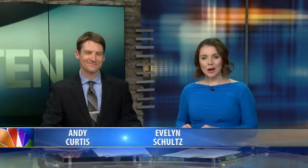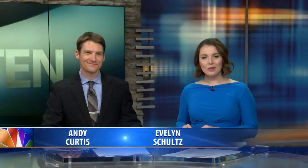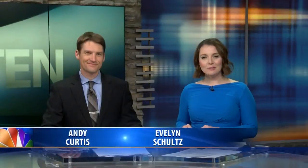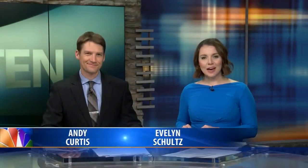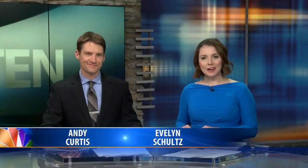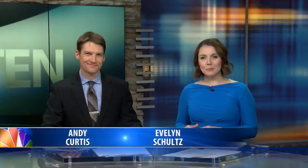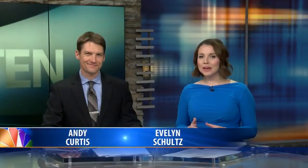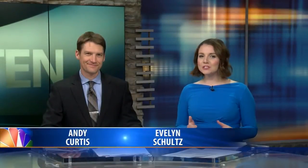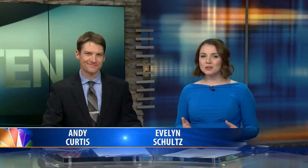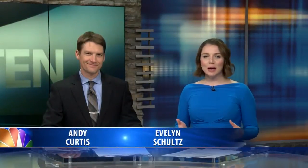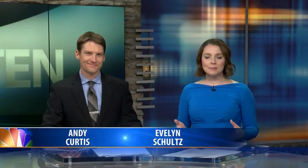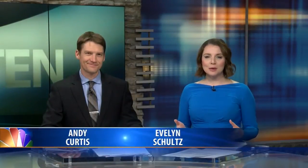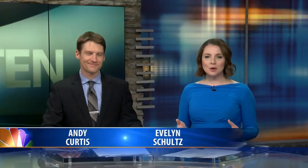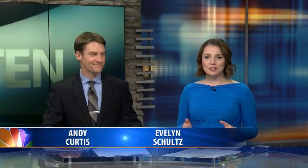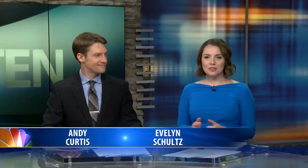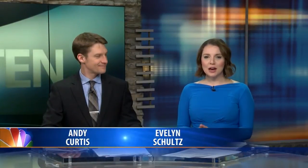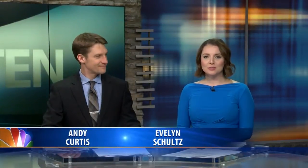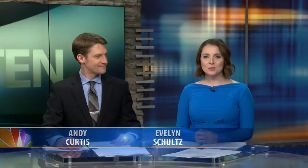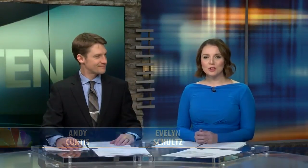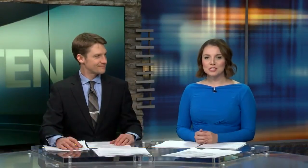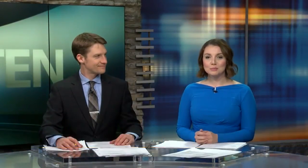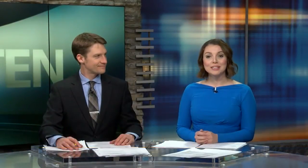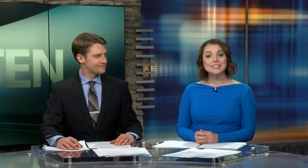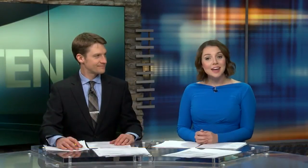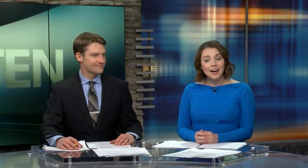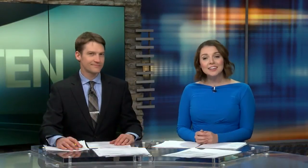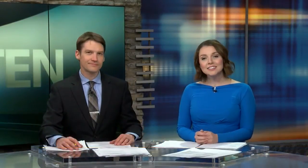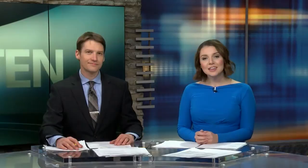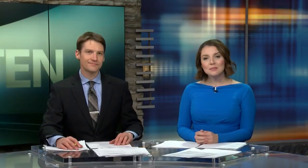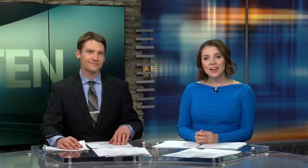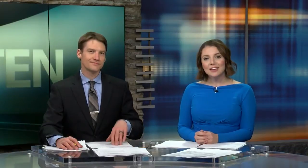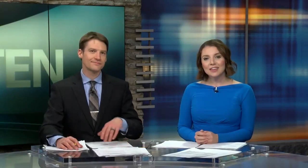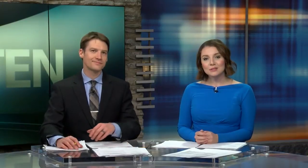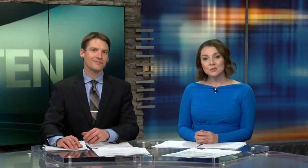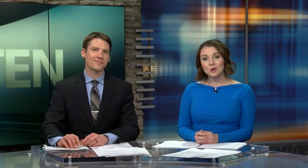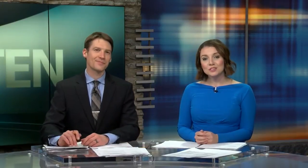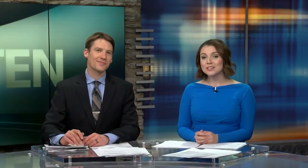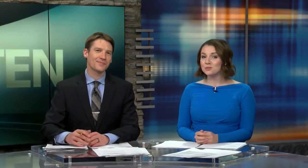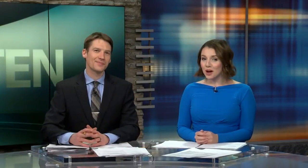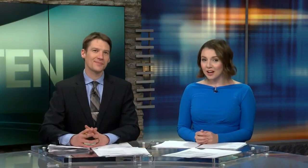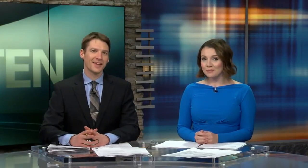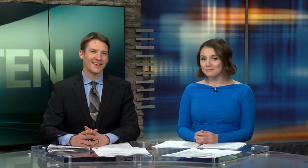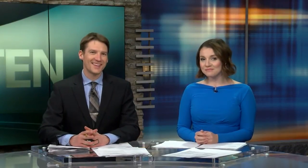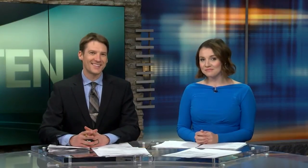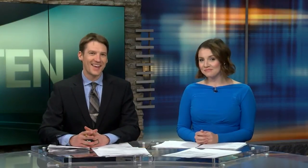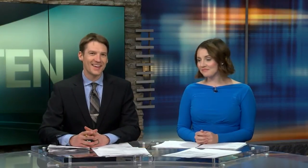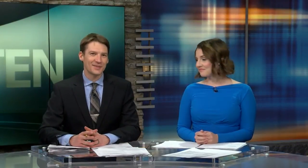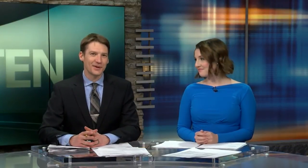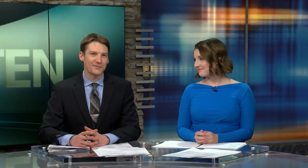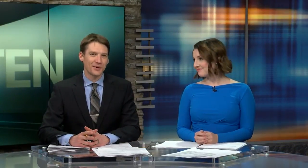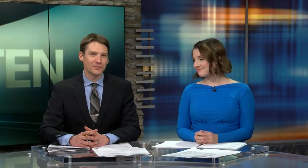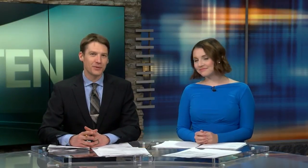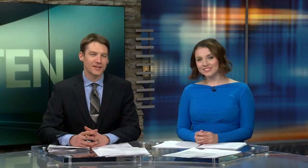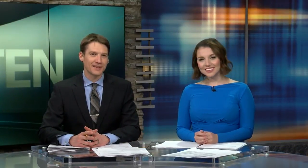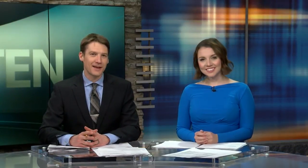Welcome back. A picture might be worth a thousand words, but signs can make a thousand words as well. And today at the Great Falls Public